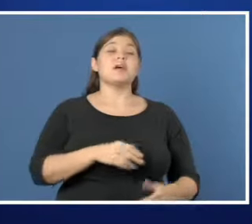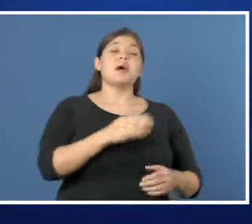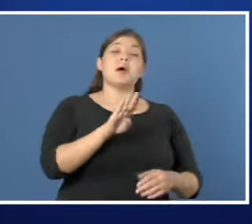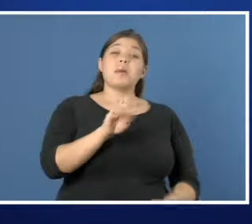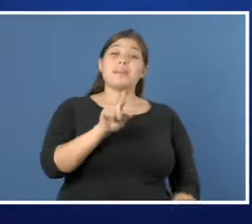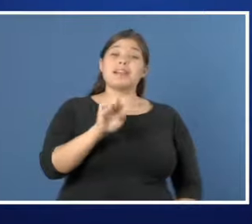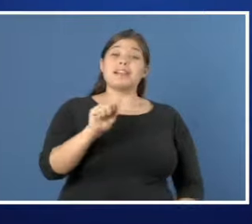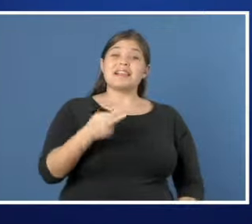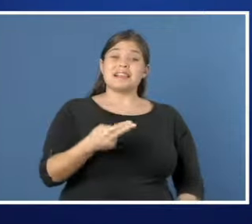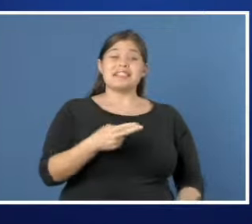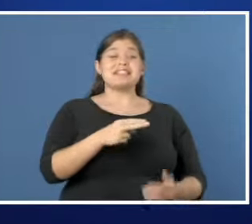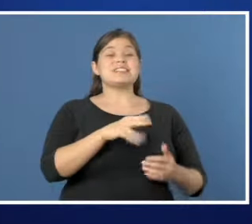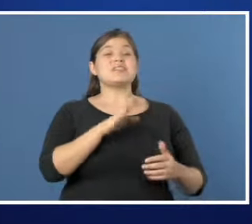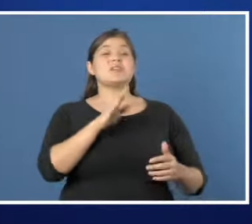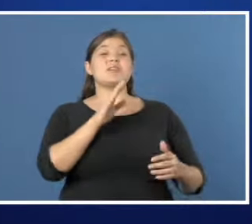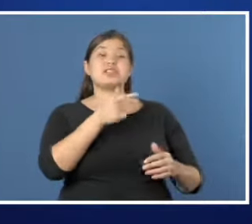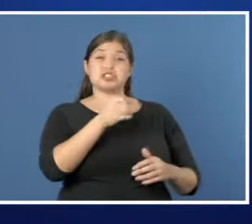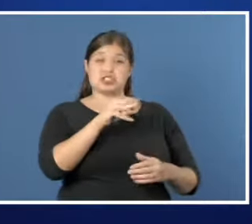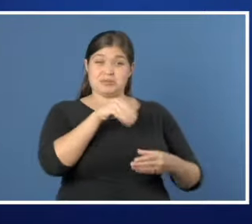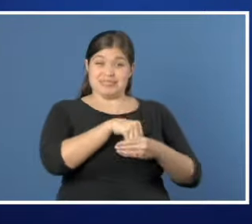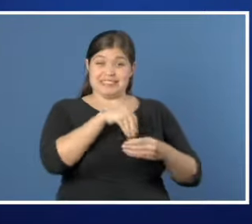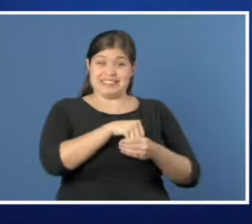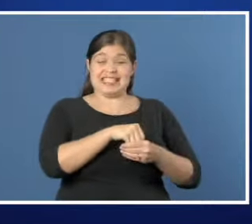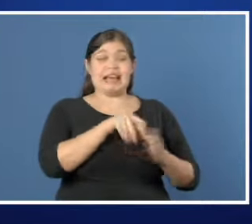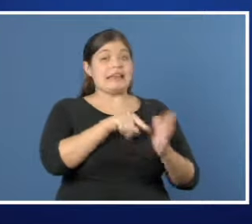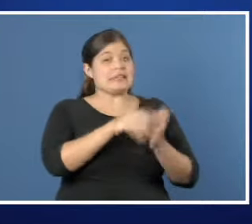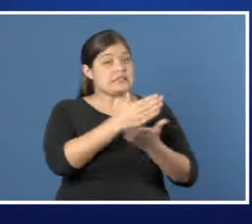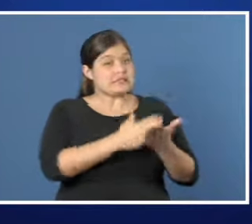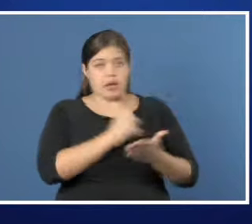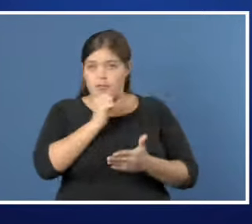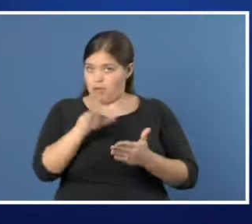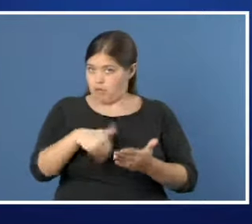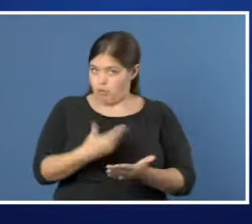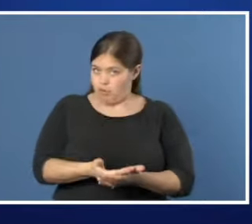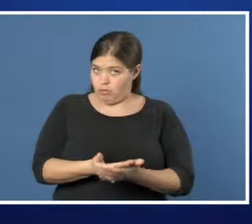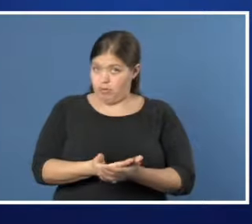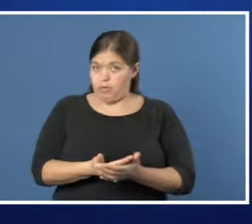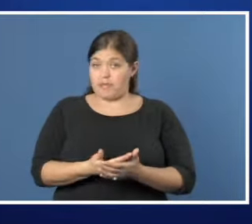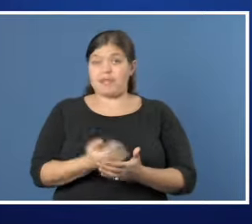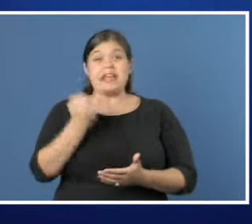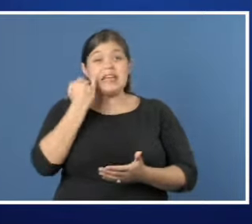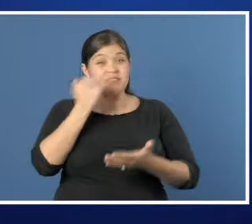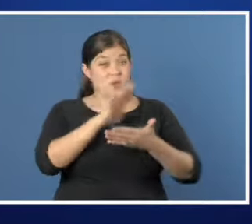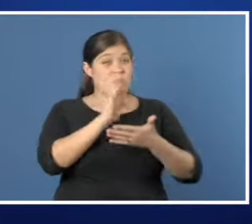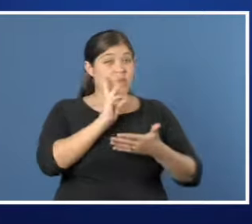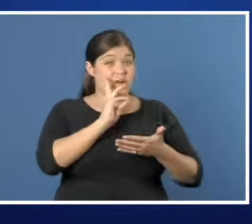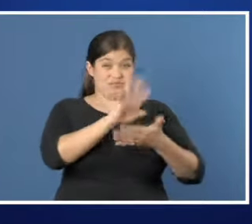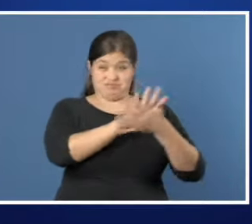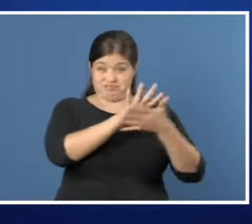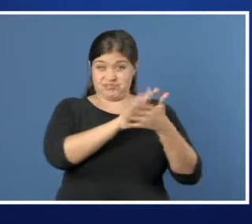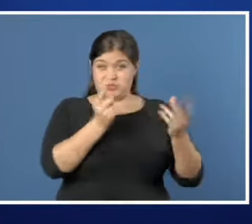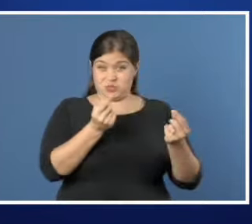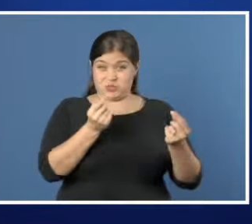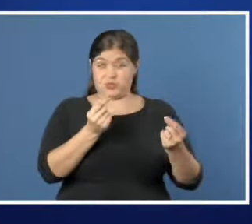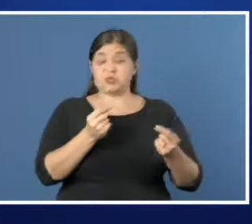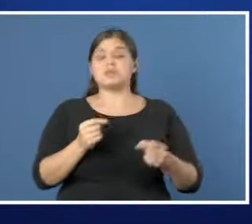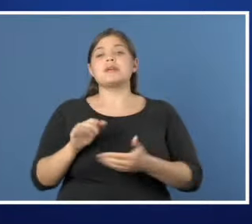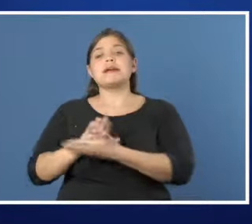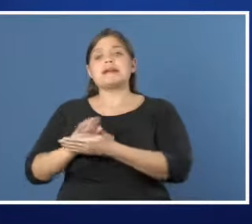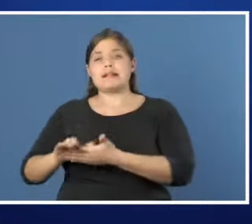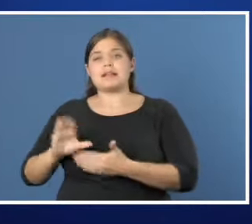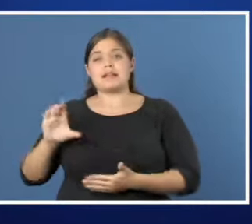Bleach will kill some, but not all, types of disease-causing organisms that may be in the water.